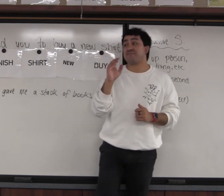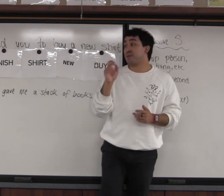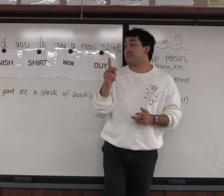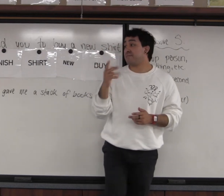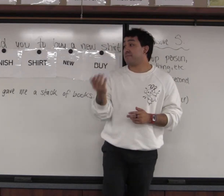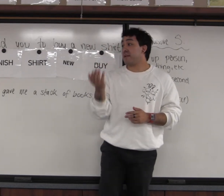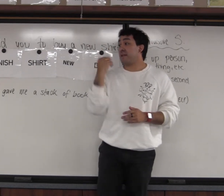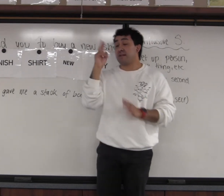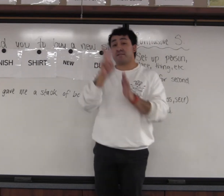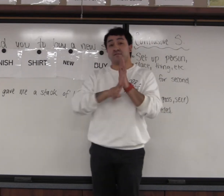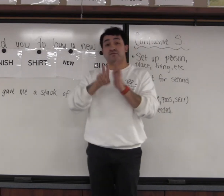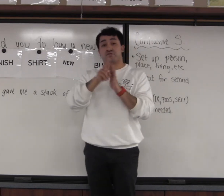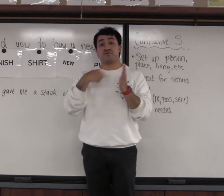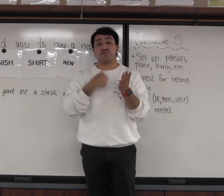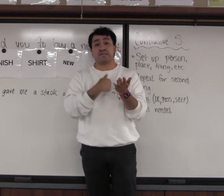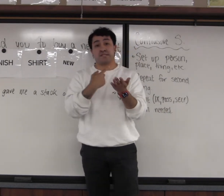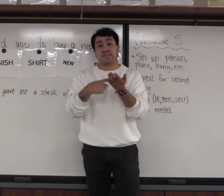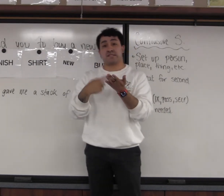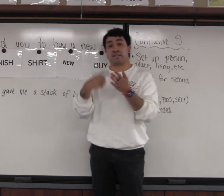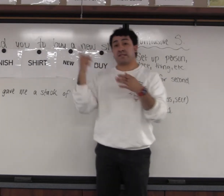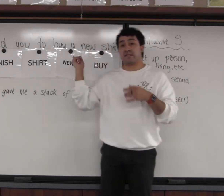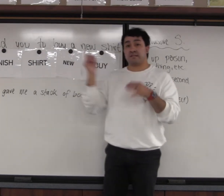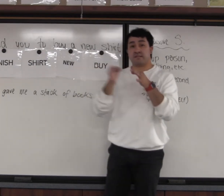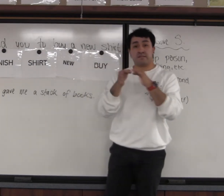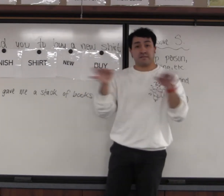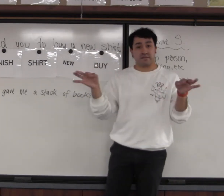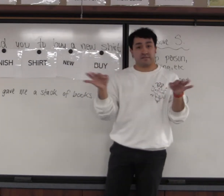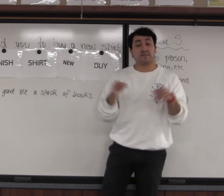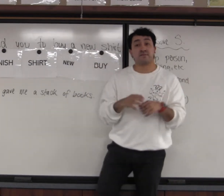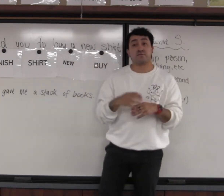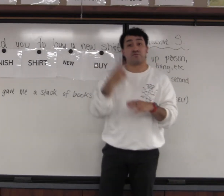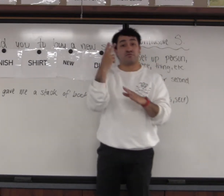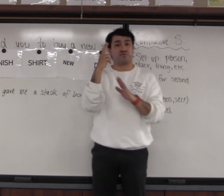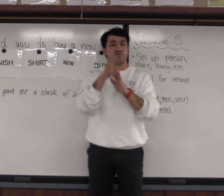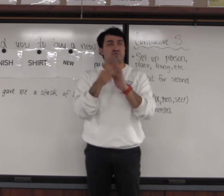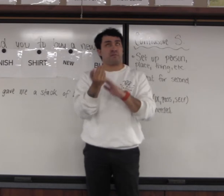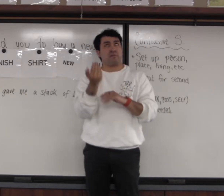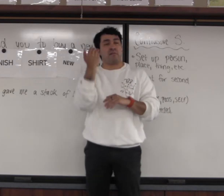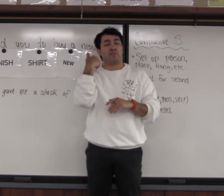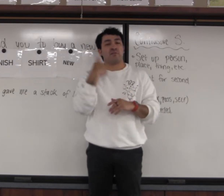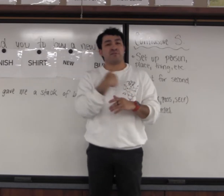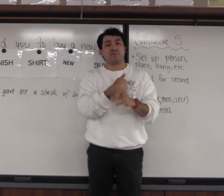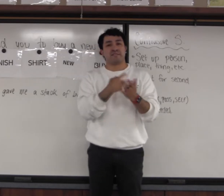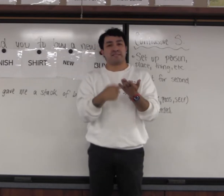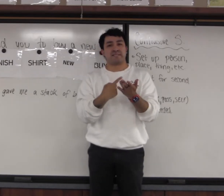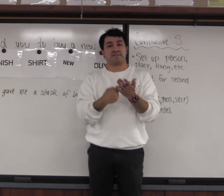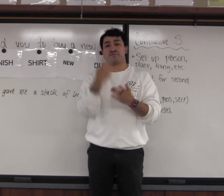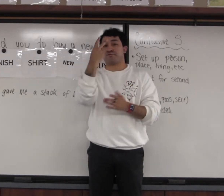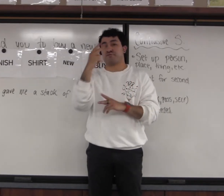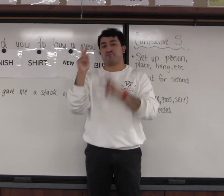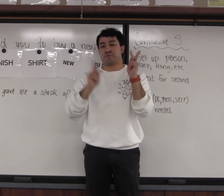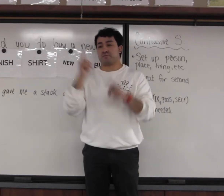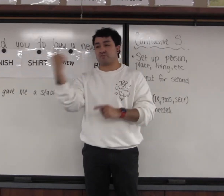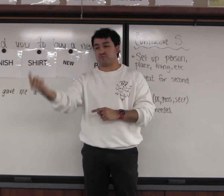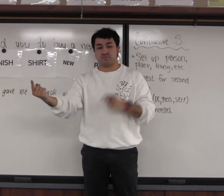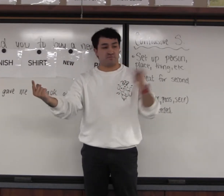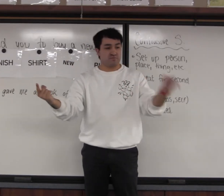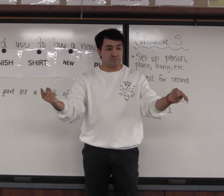Hello. So in the last video we discussed this sentence at the top, and the previous video before that we were